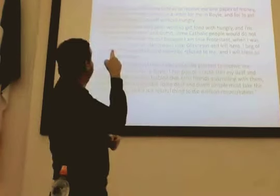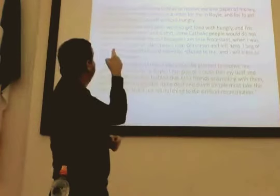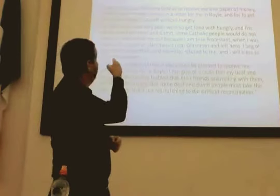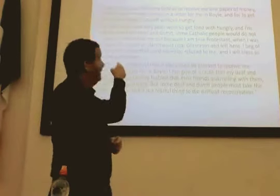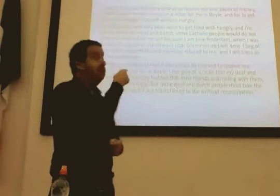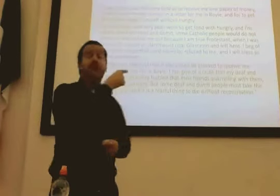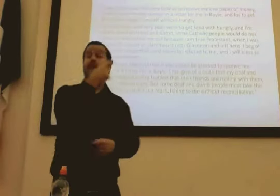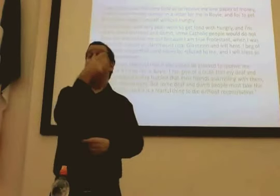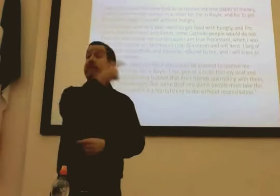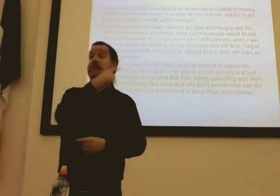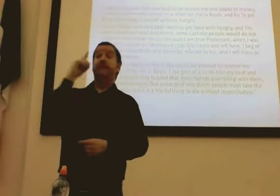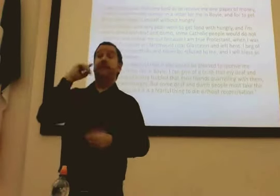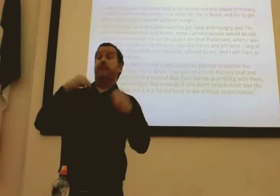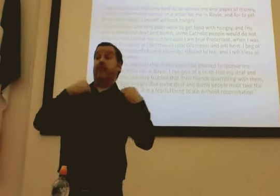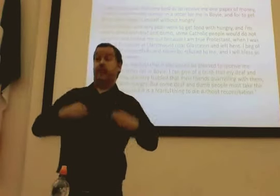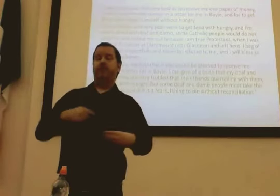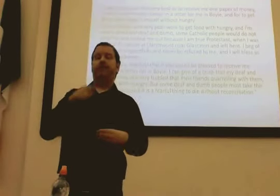So this is slightly different.